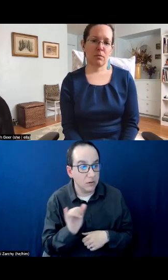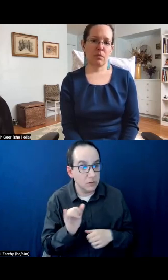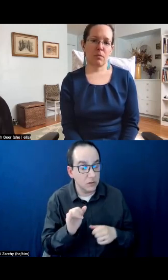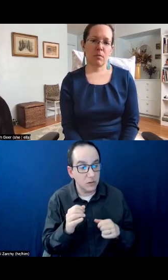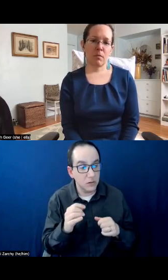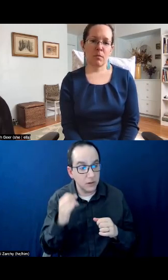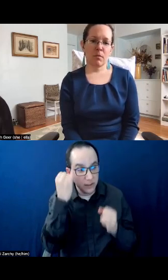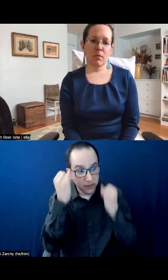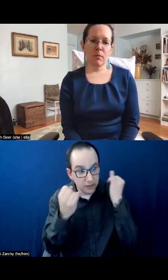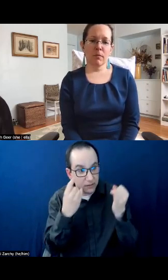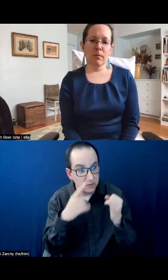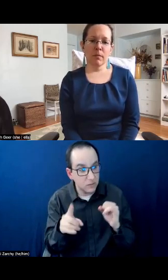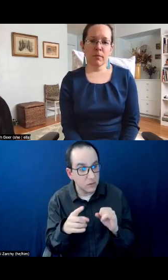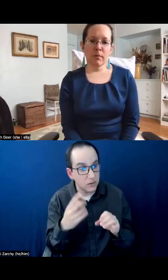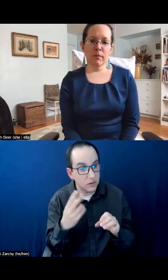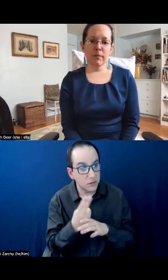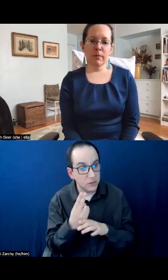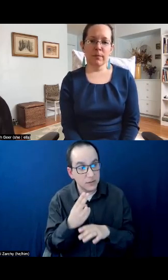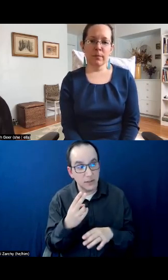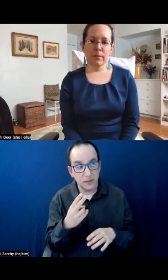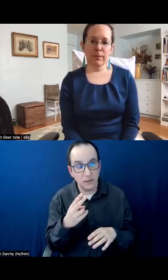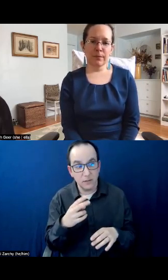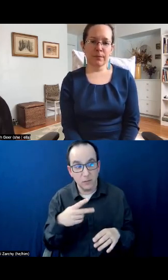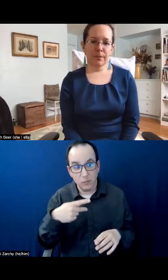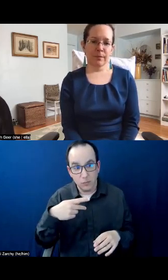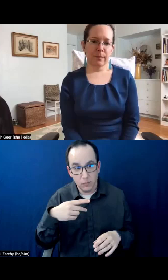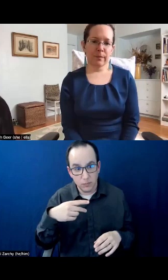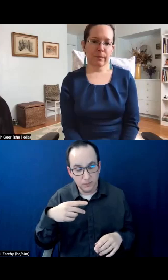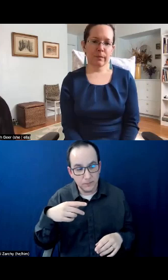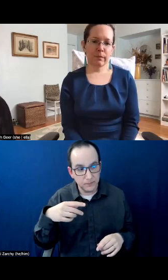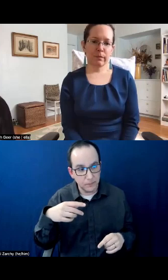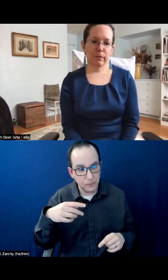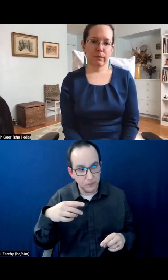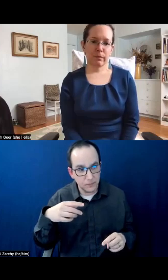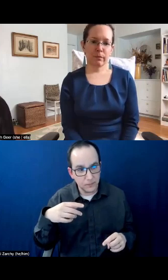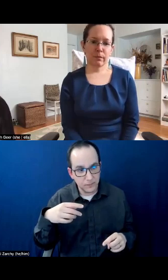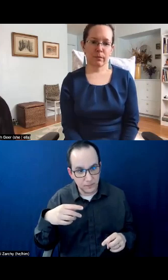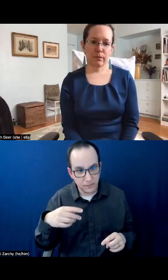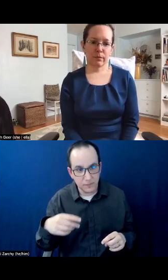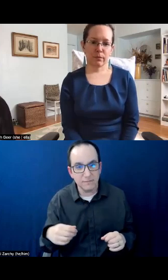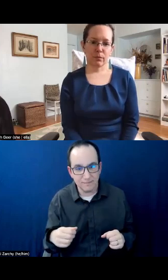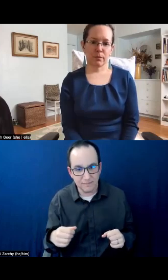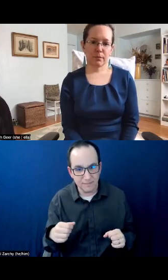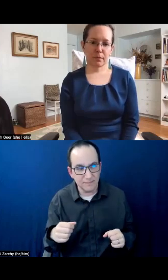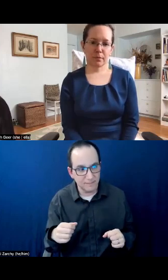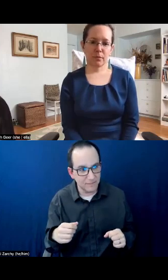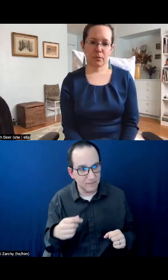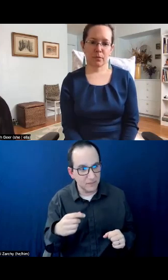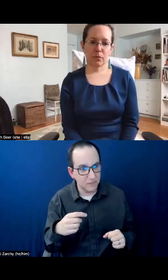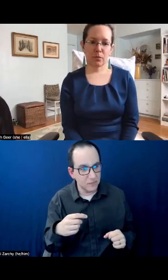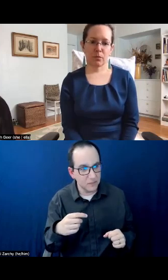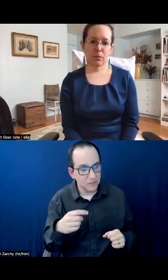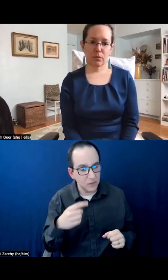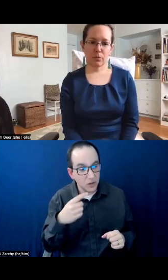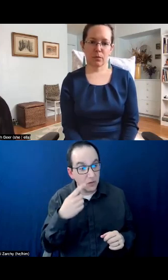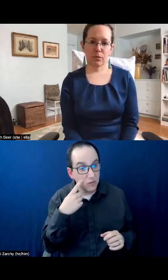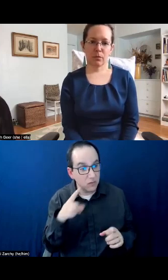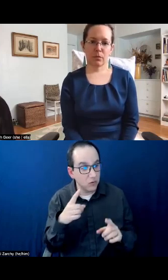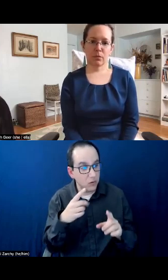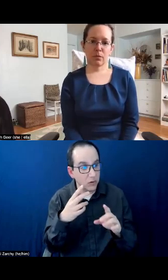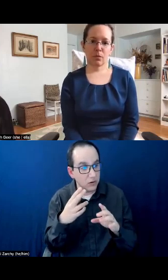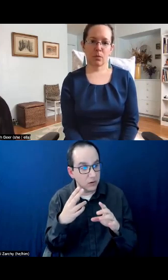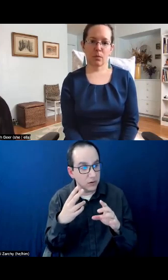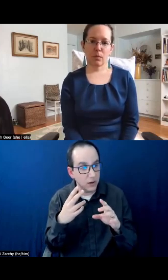as you can see here on the slide. Different mean length. Yep, mean length of utterance. Thank you. Yep, MLU, mean length